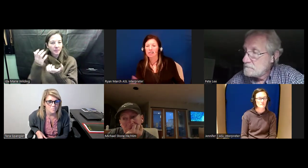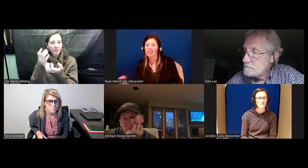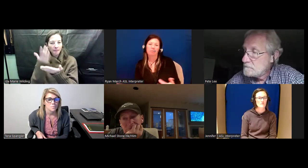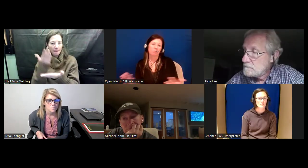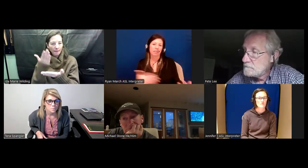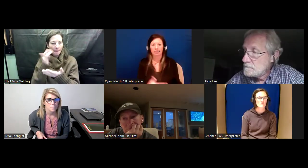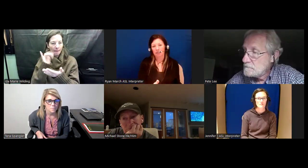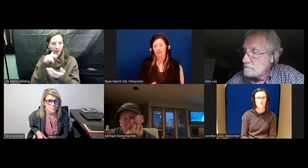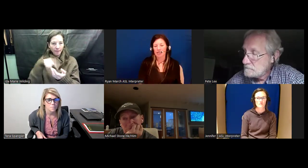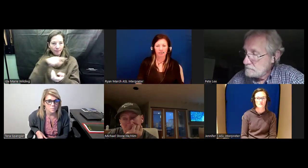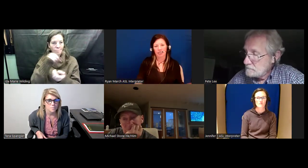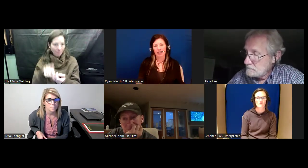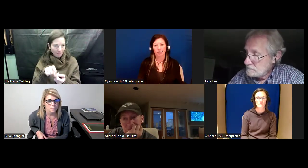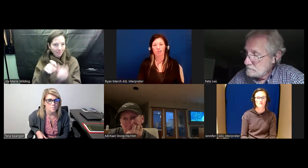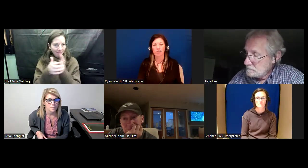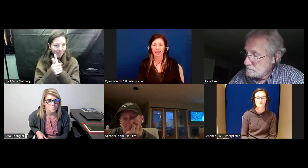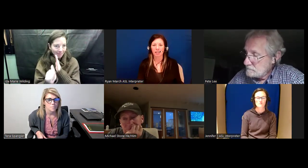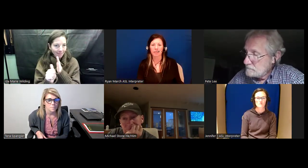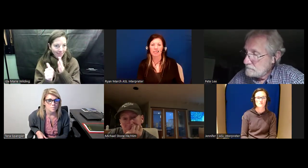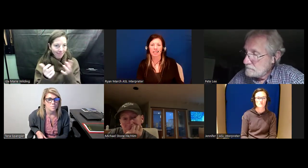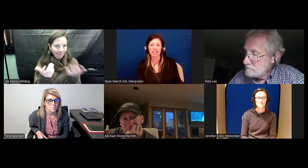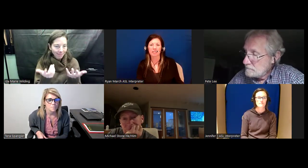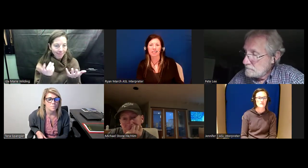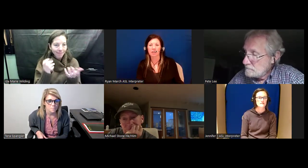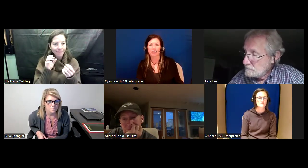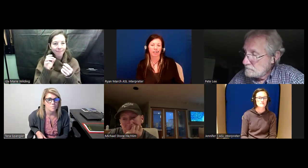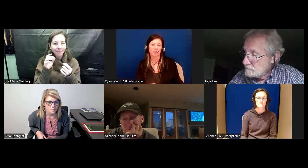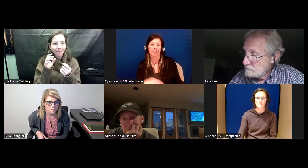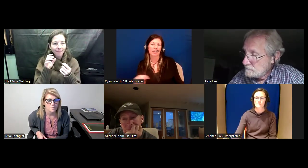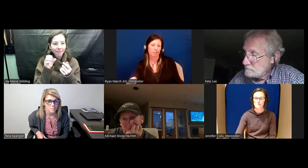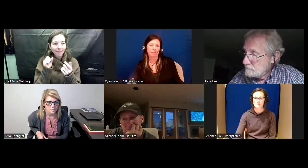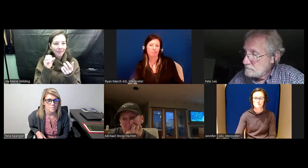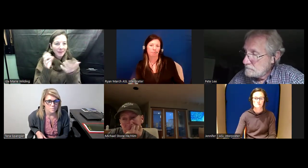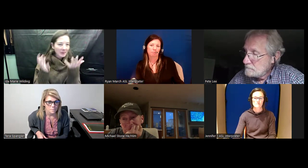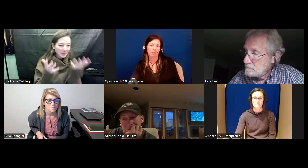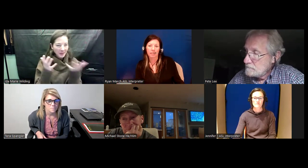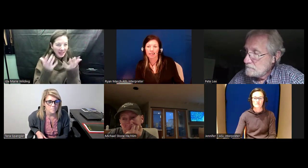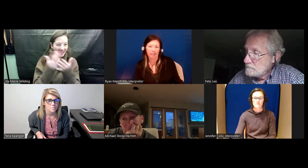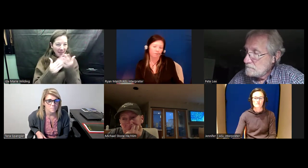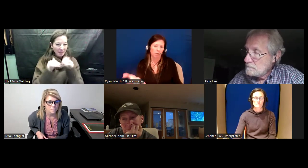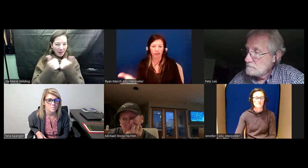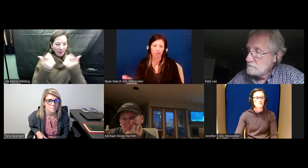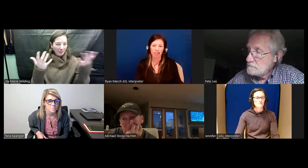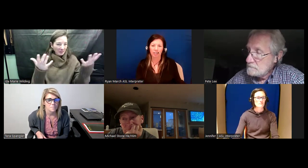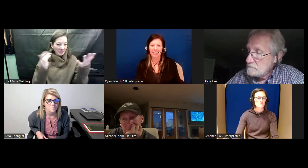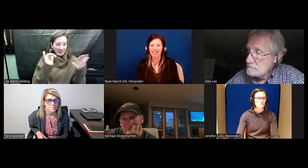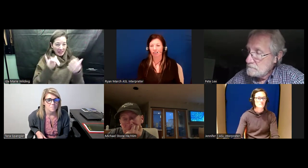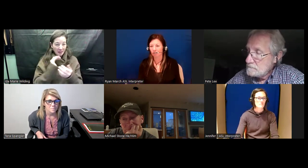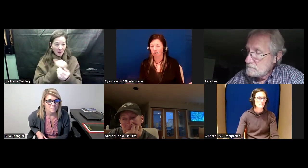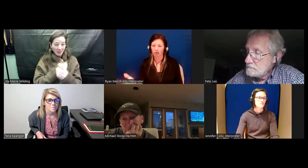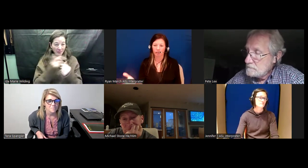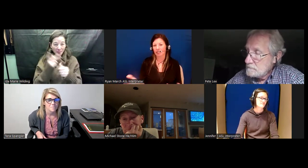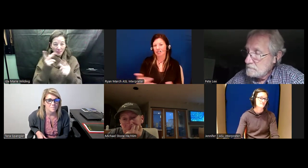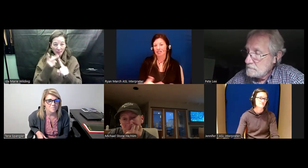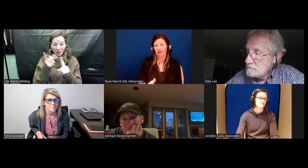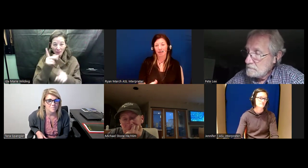TVIs is kind of aligned with that compensation, as far as being compensated for those specialized skills. So I'm